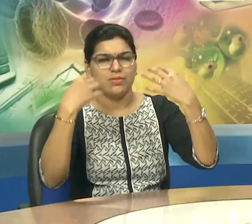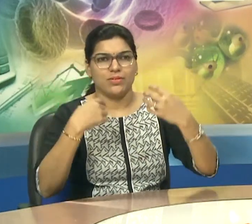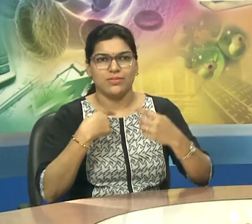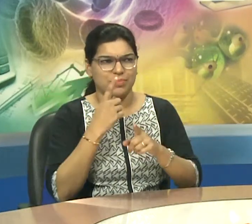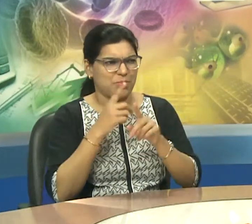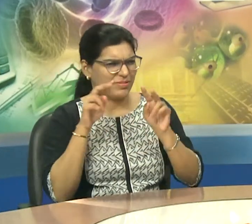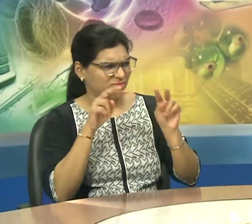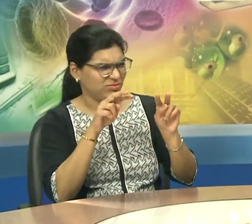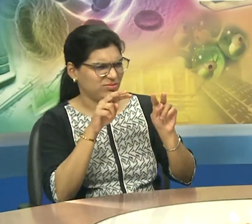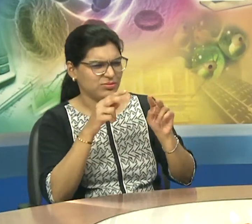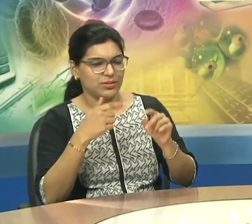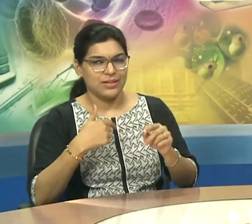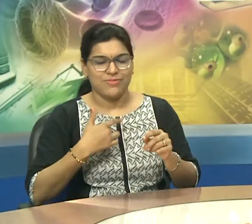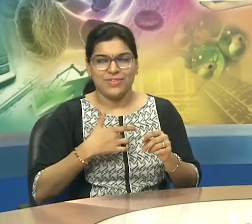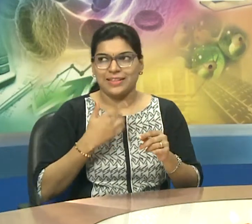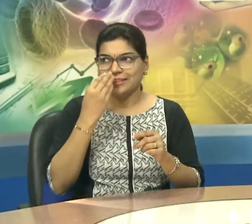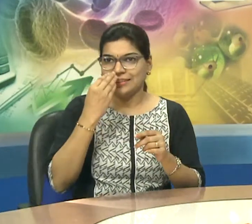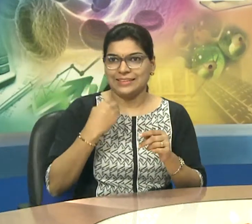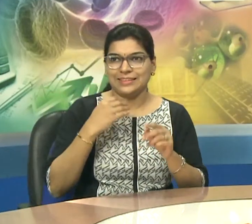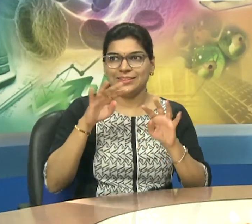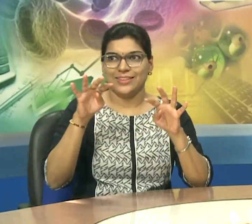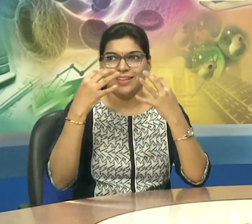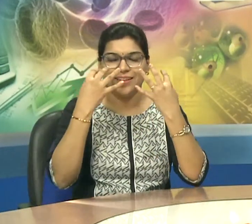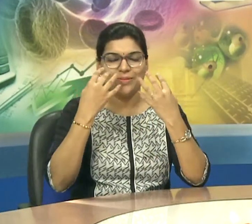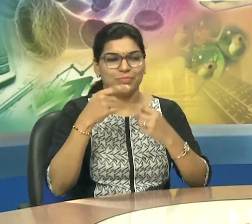he plays tantrum